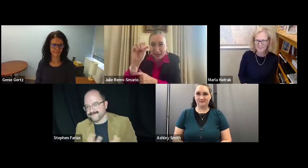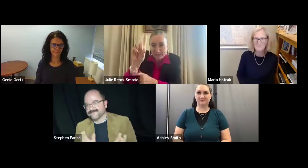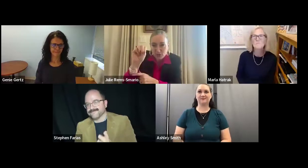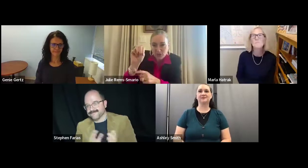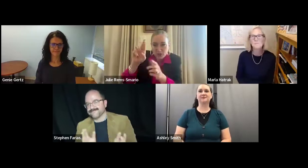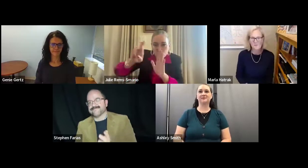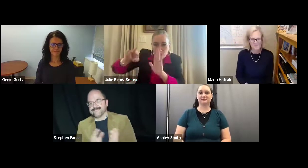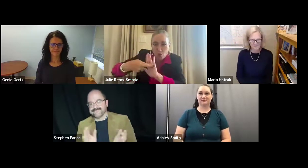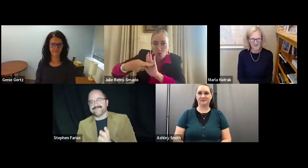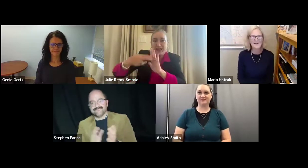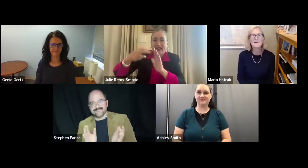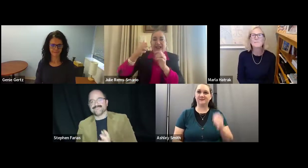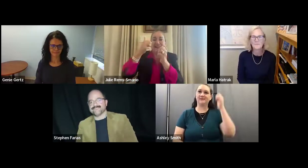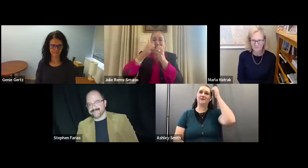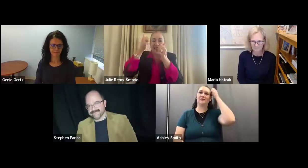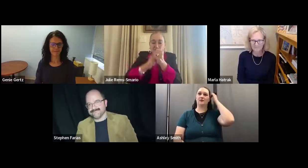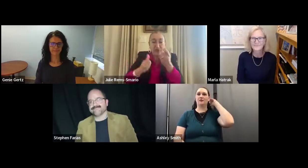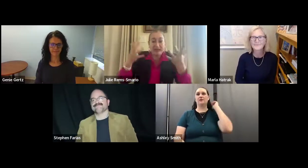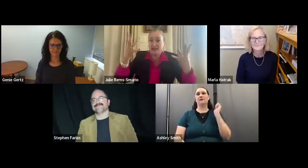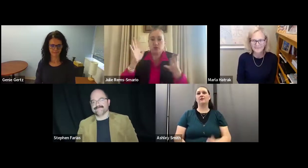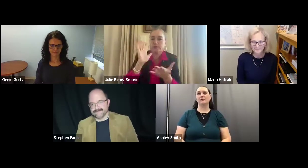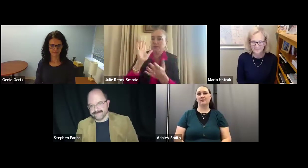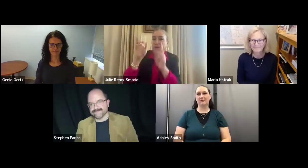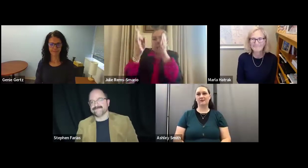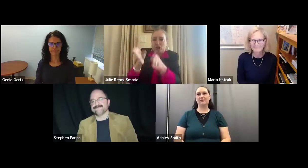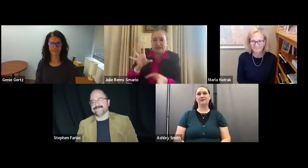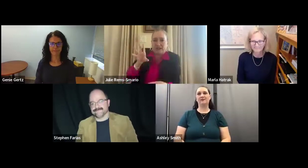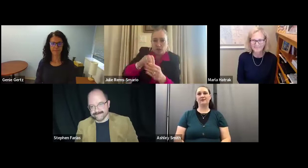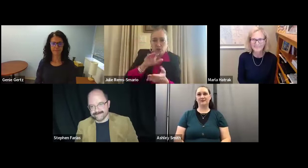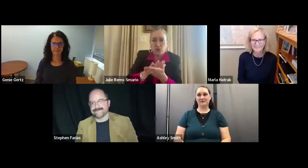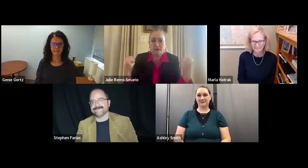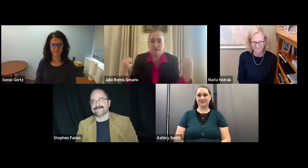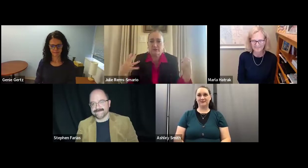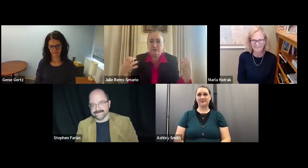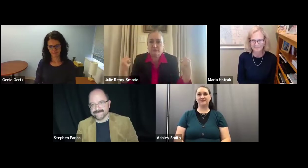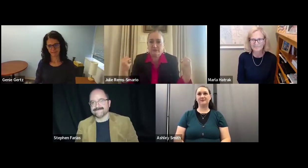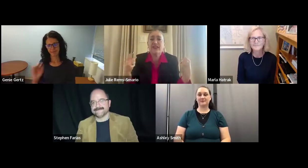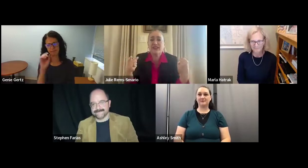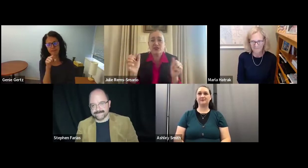in the classroom, everyone in administration, everyone, every individual